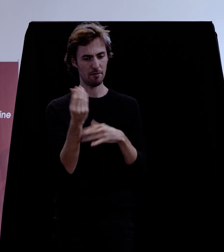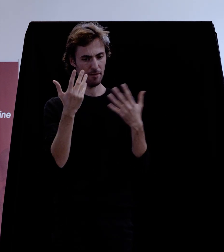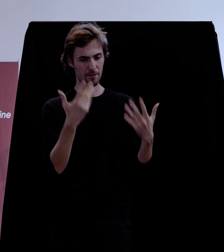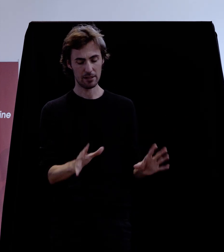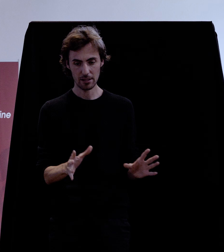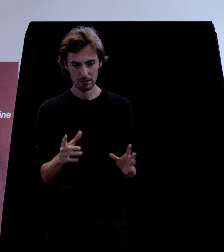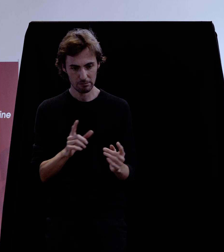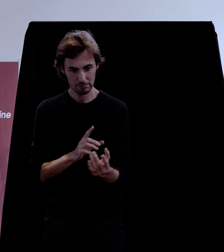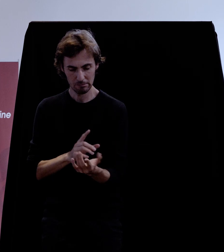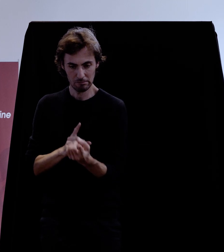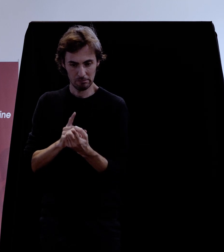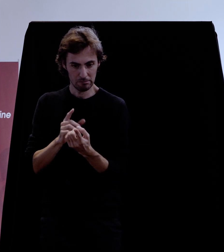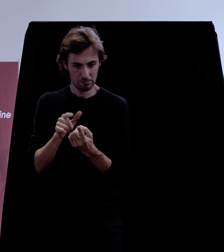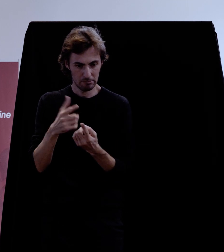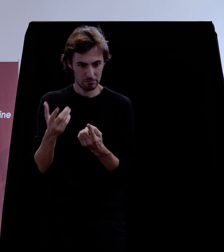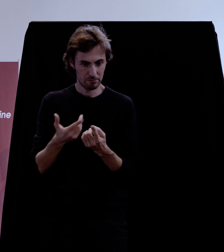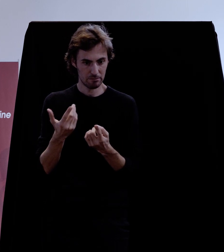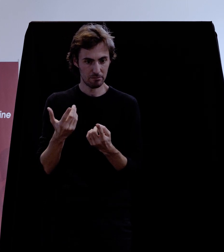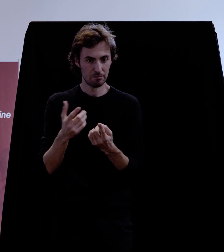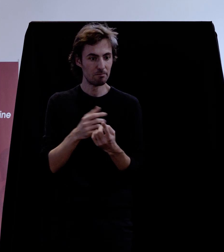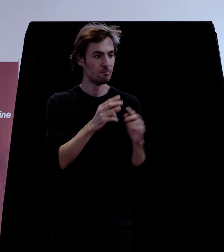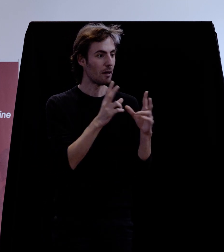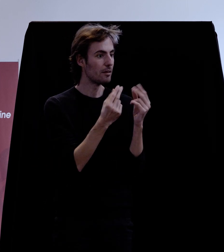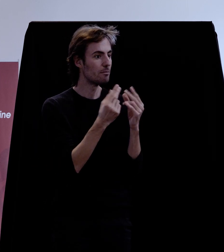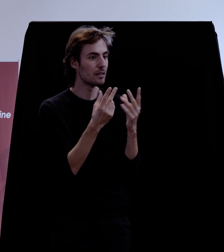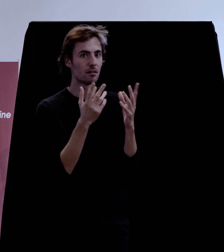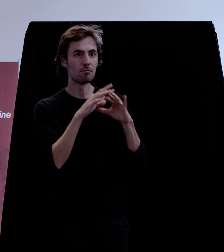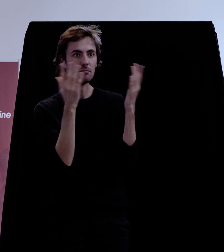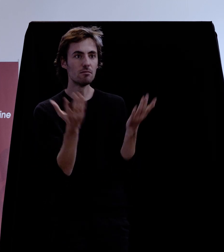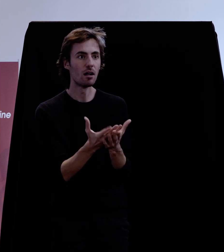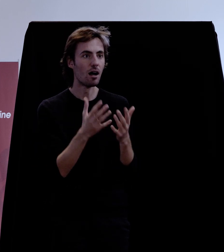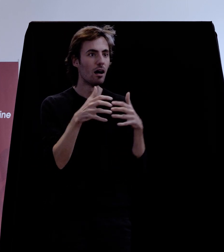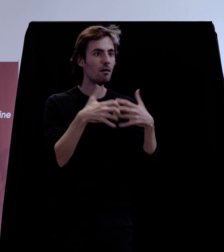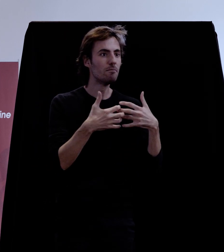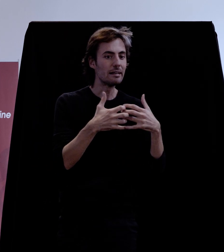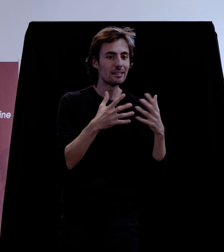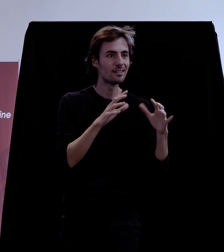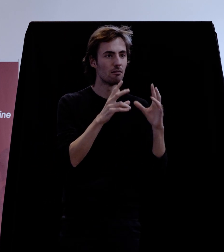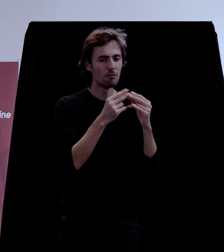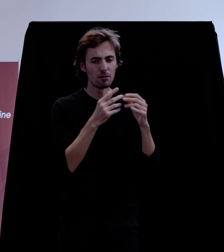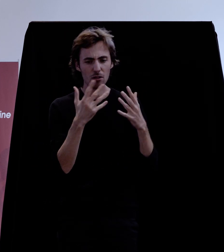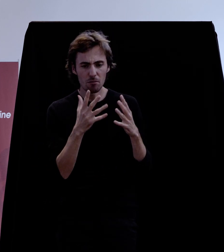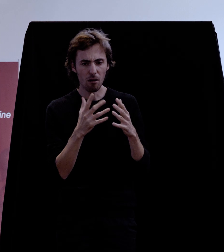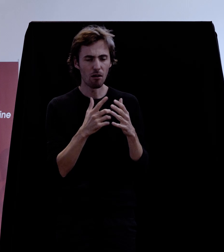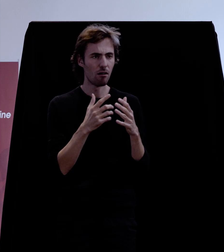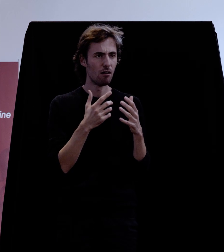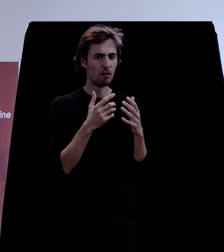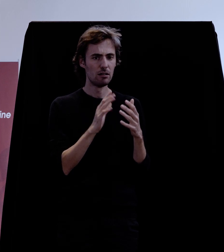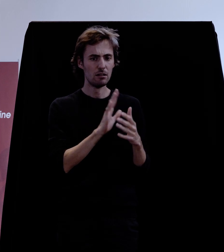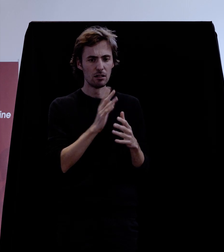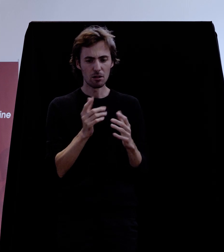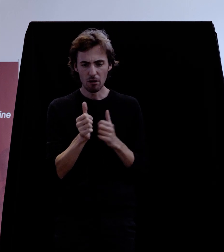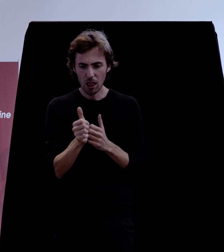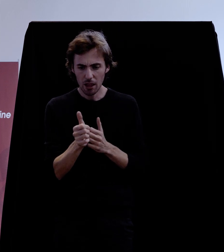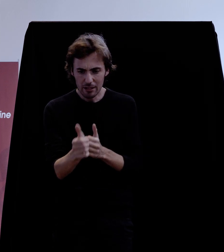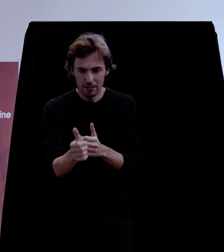on how to use a suction machine and apnea monitor and to feed him through his mouth down